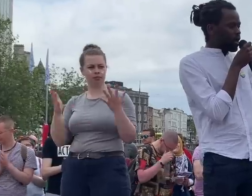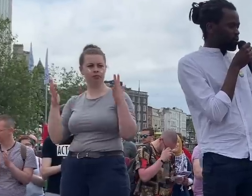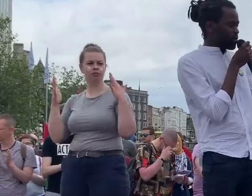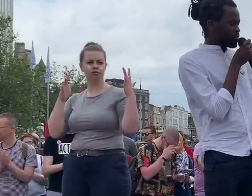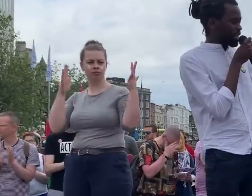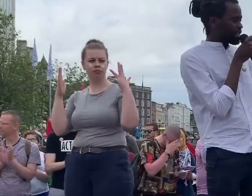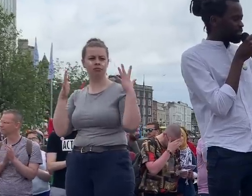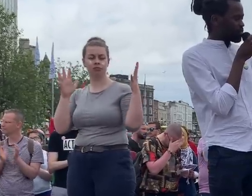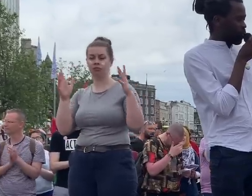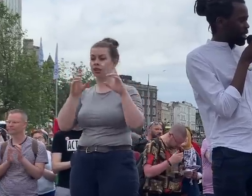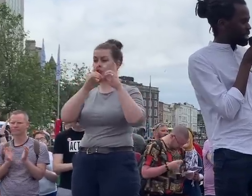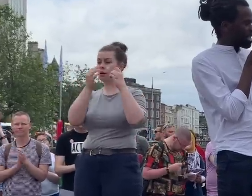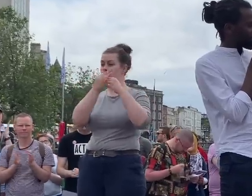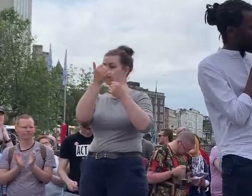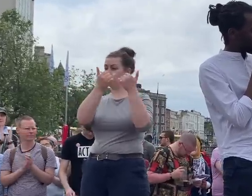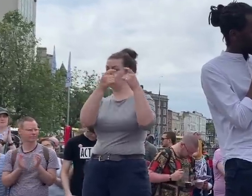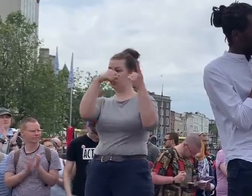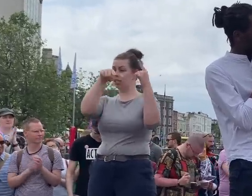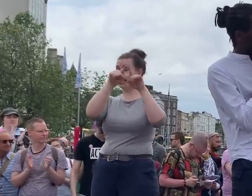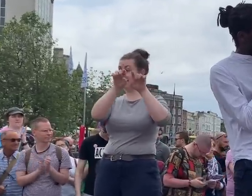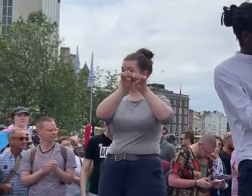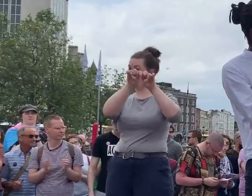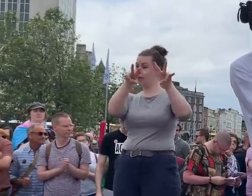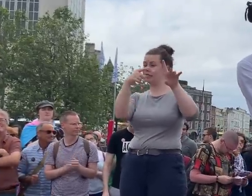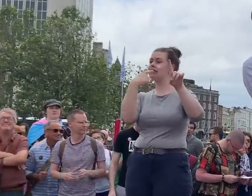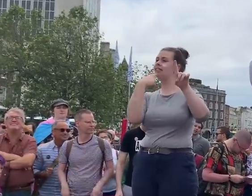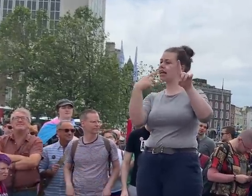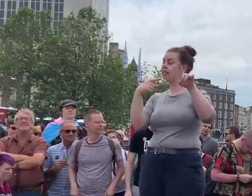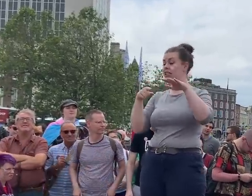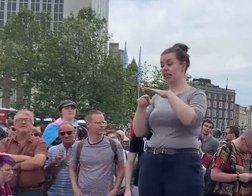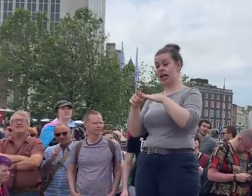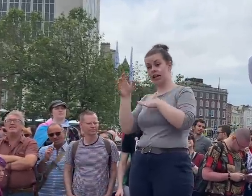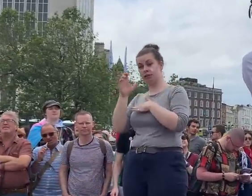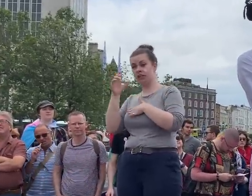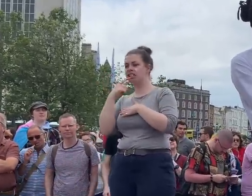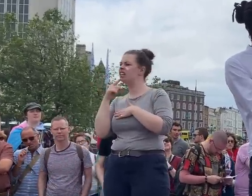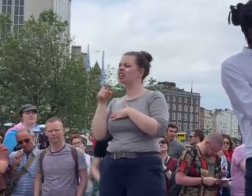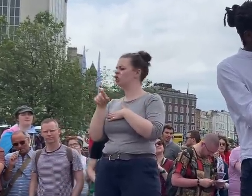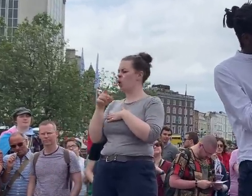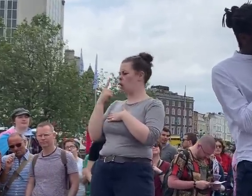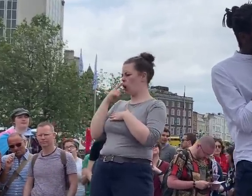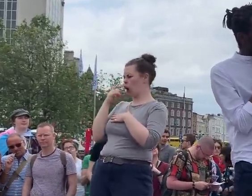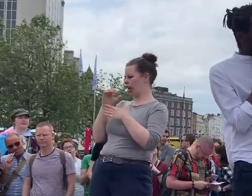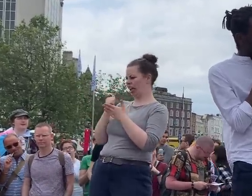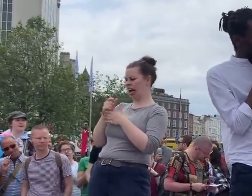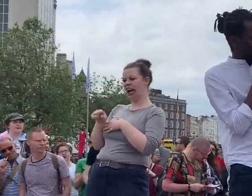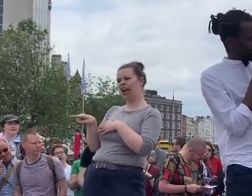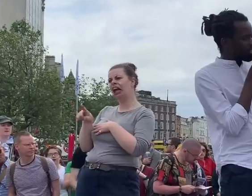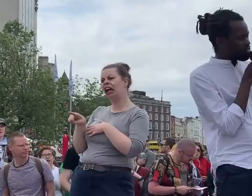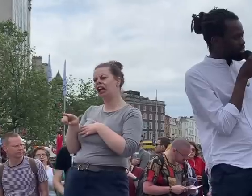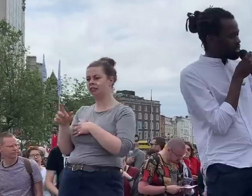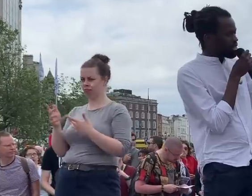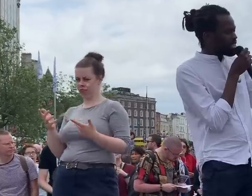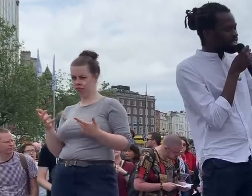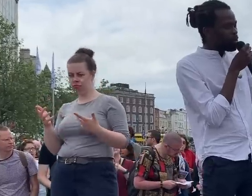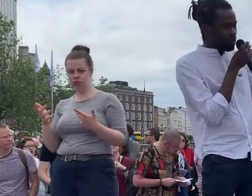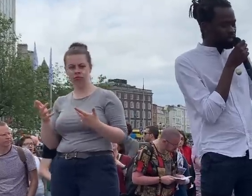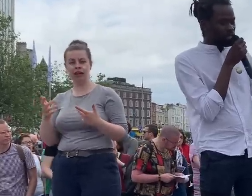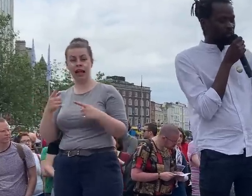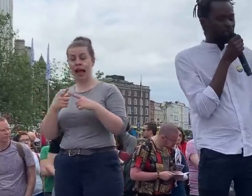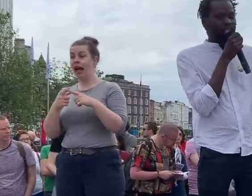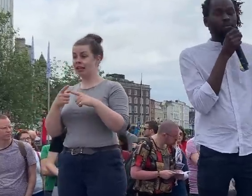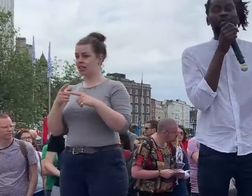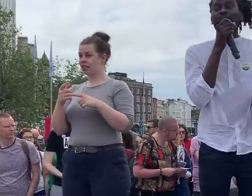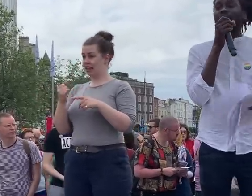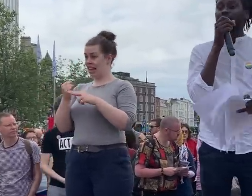The Department of Justice and Equality has also told an asylum seeker they don't look gay. People are forced to appeal decisions. Even in the